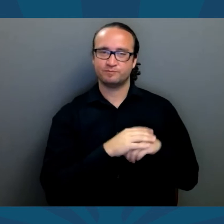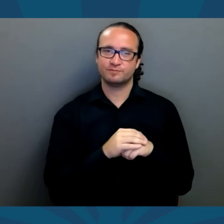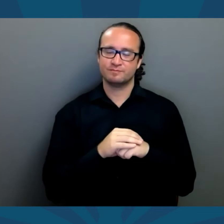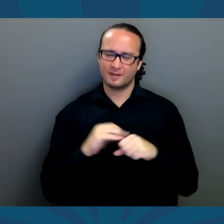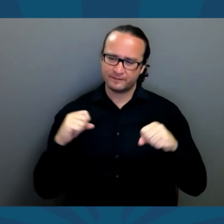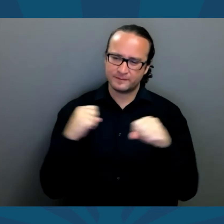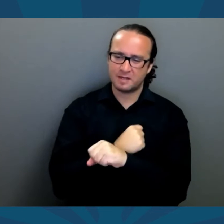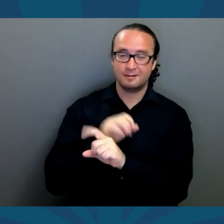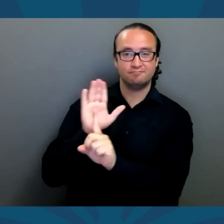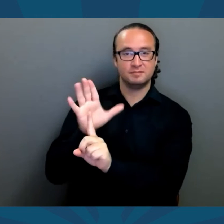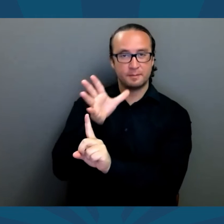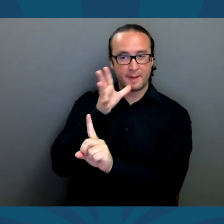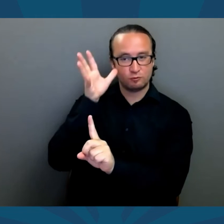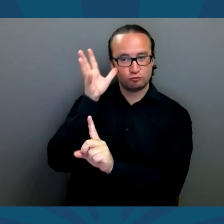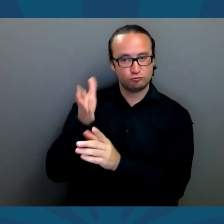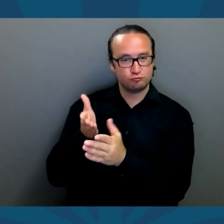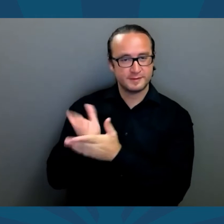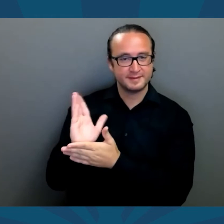fight for parental rights,